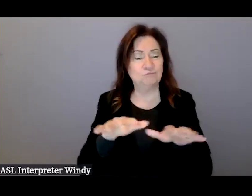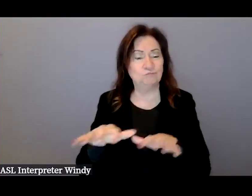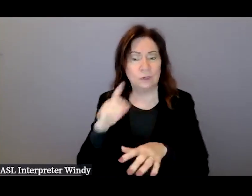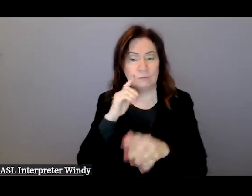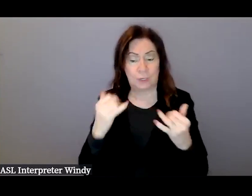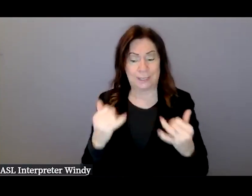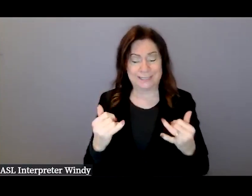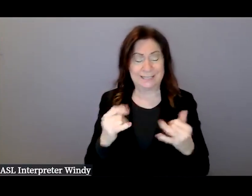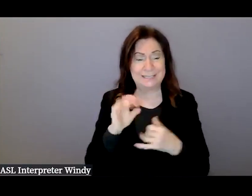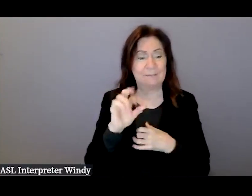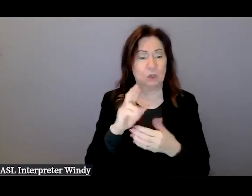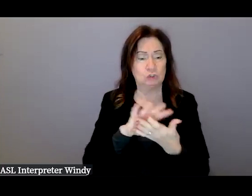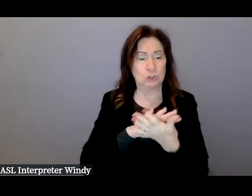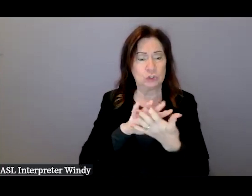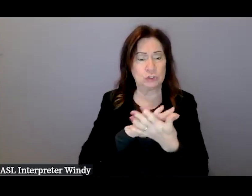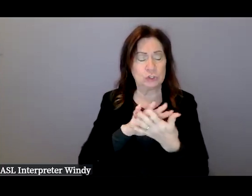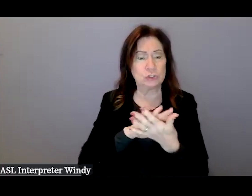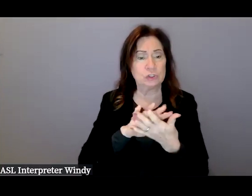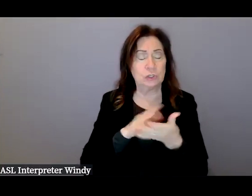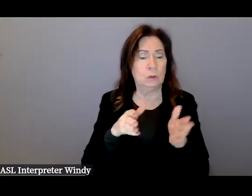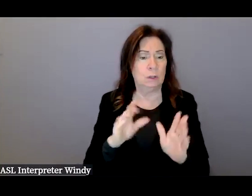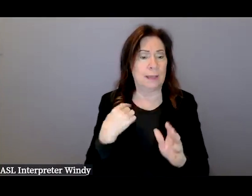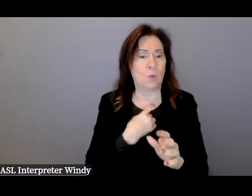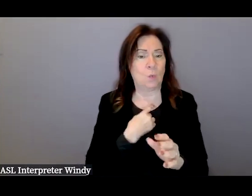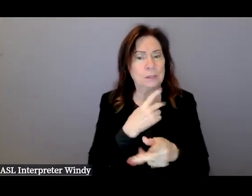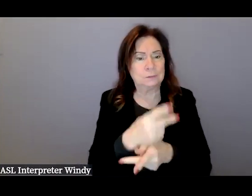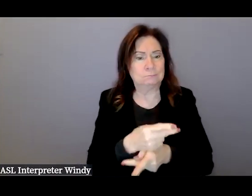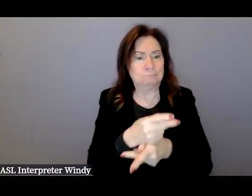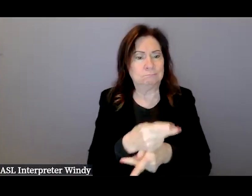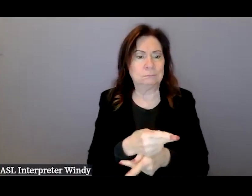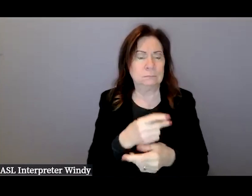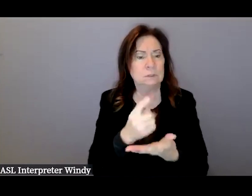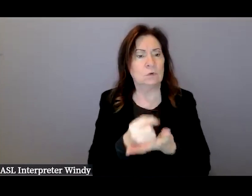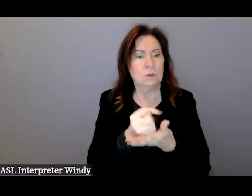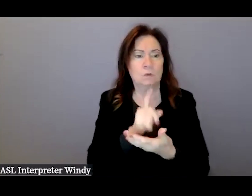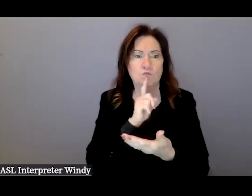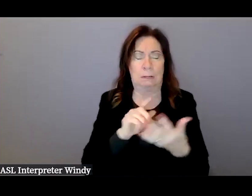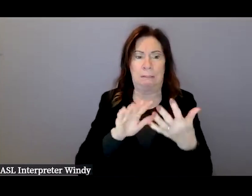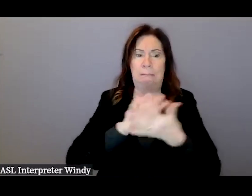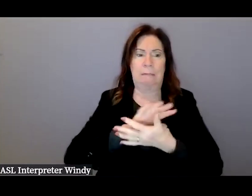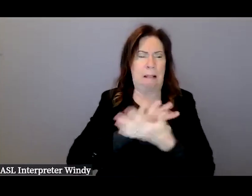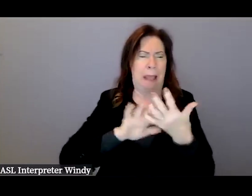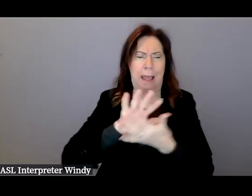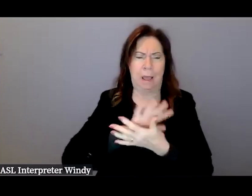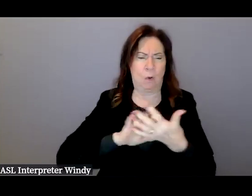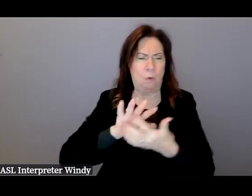filters that would allow us to treat extremely turbid water, because we, again, as I mentioned before,